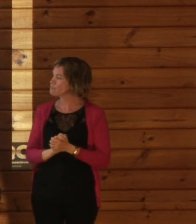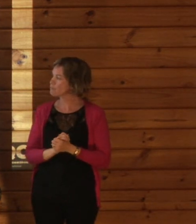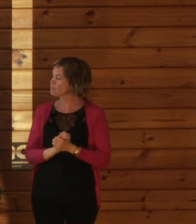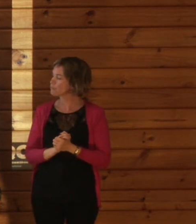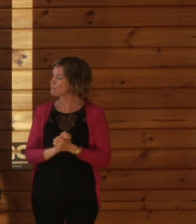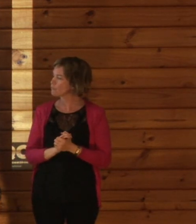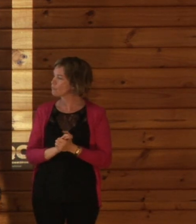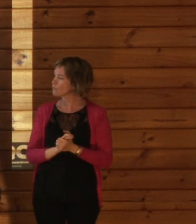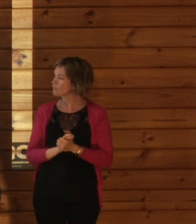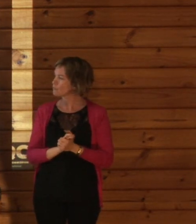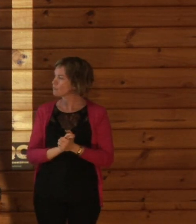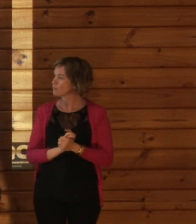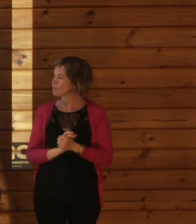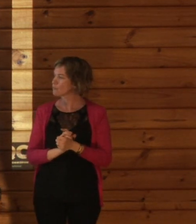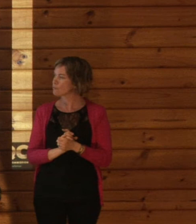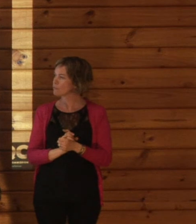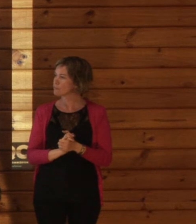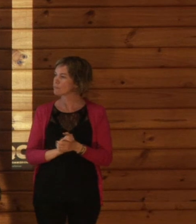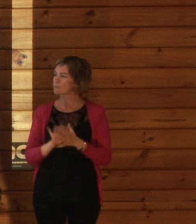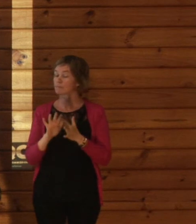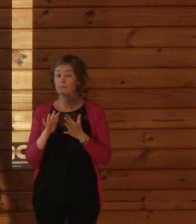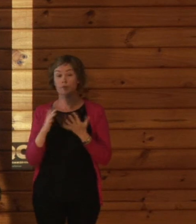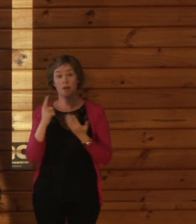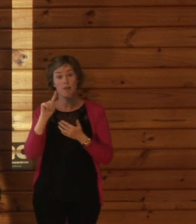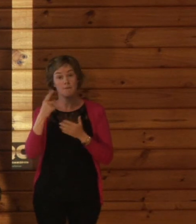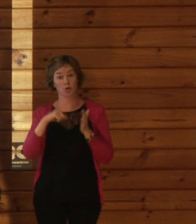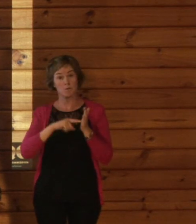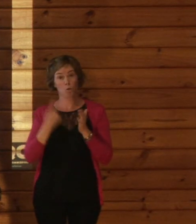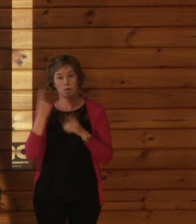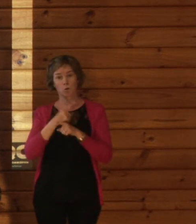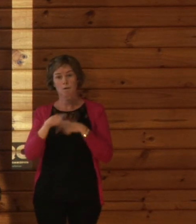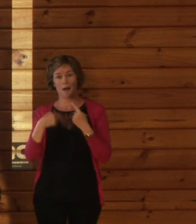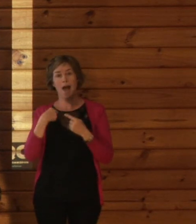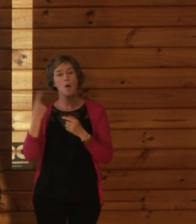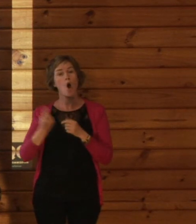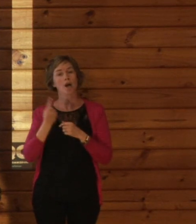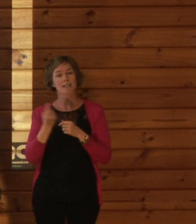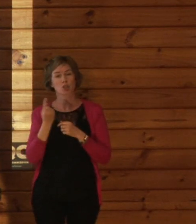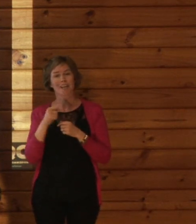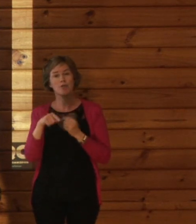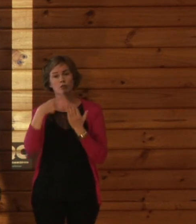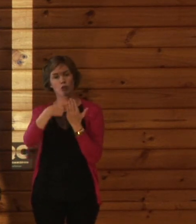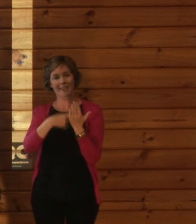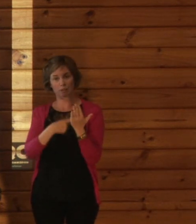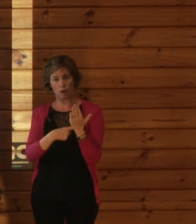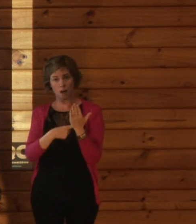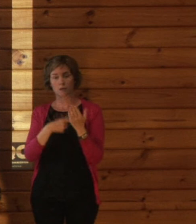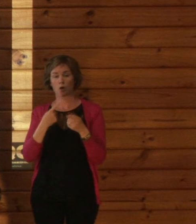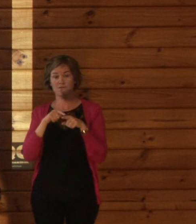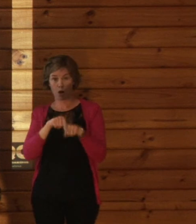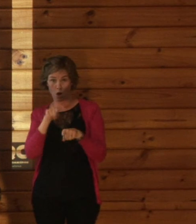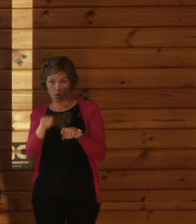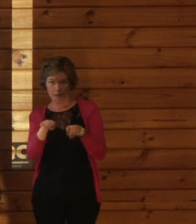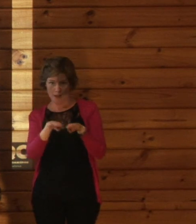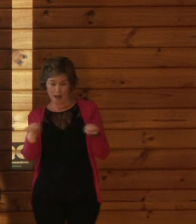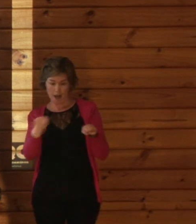the first bullet point there is about our engineering criteria. So that's what I've been talking about. Is the land vulnerable? Has there been a change? There's also one final check that EQC